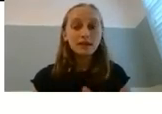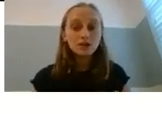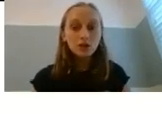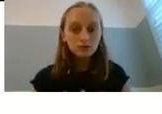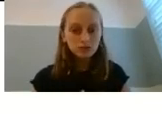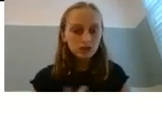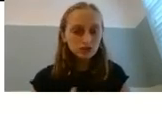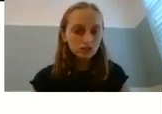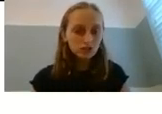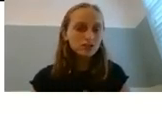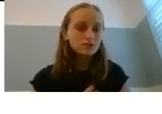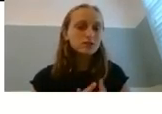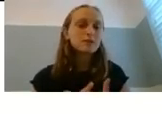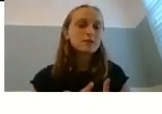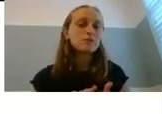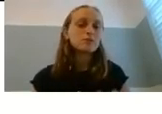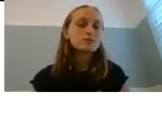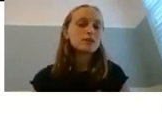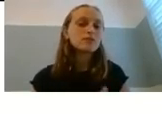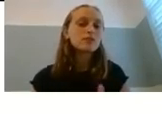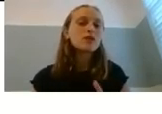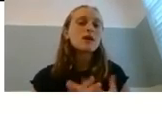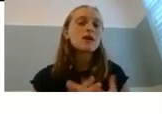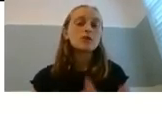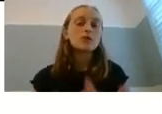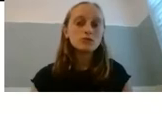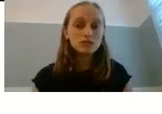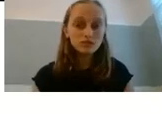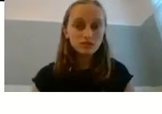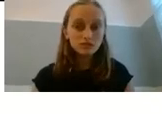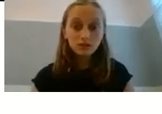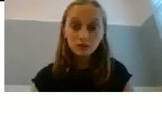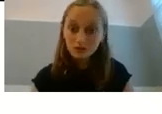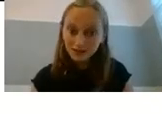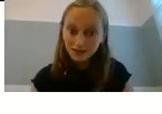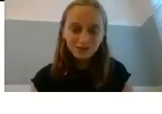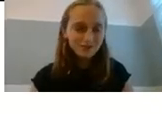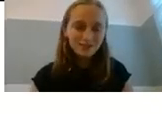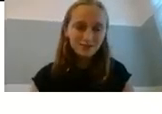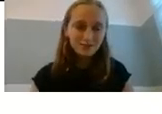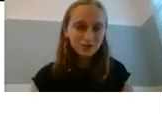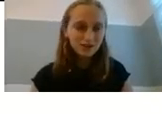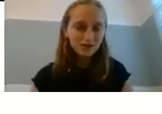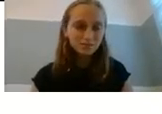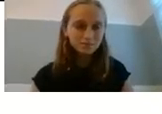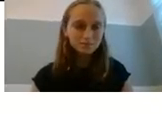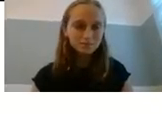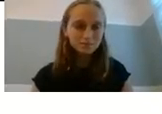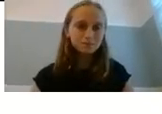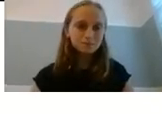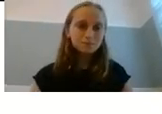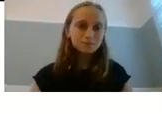we might not know and challenging ourselves we can become more respectful and more inclusive inclusive of the deaf community